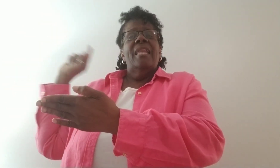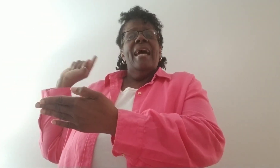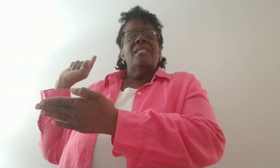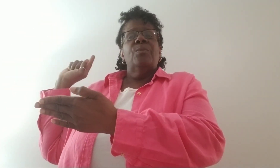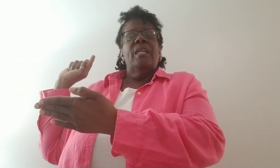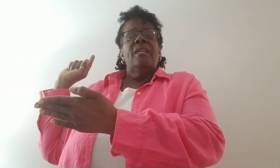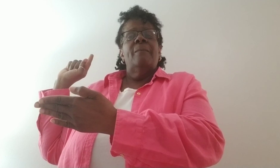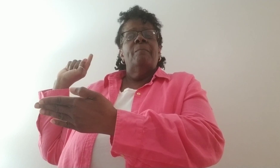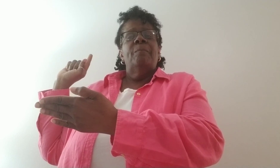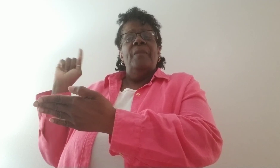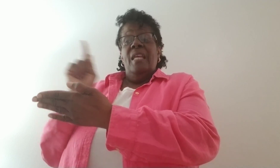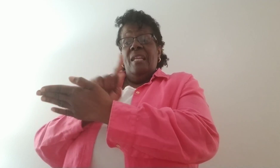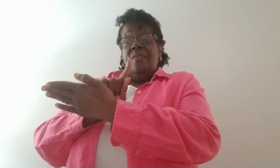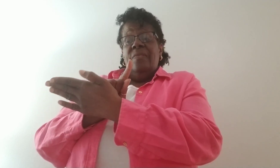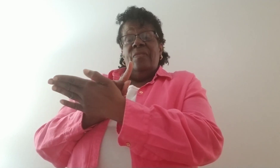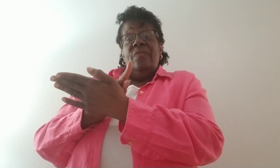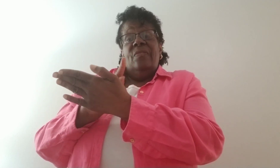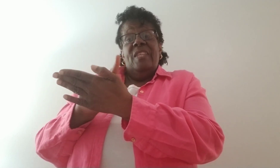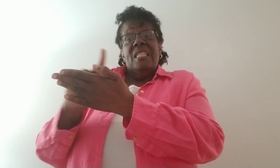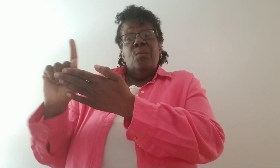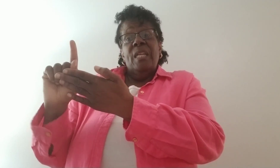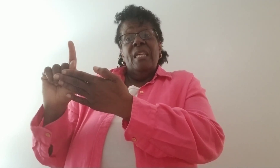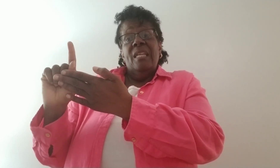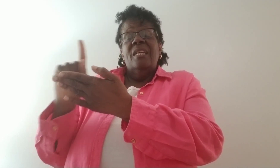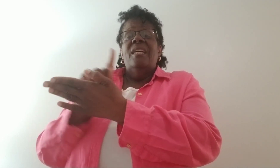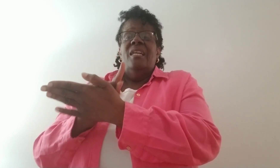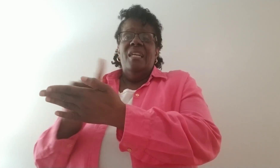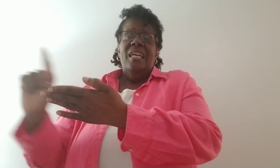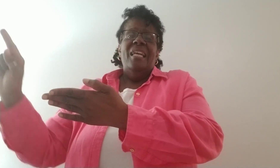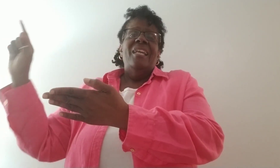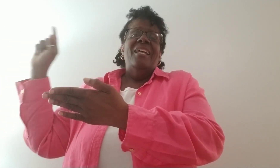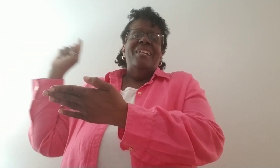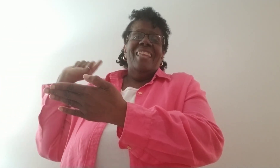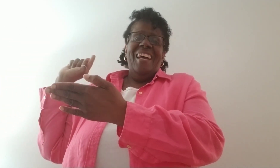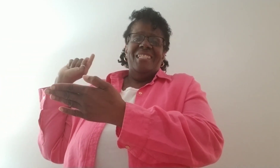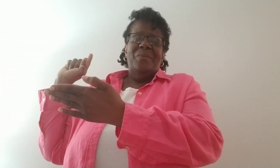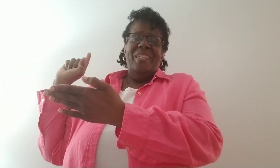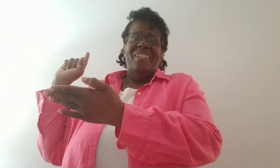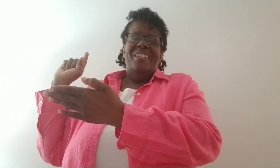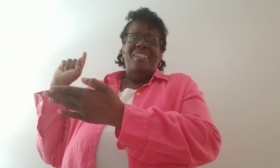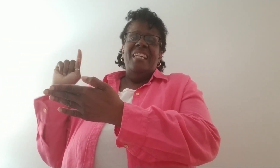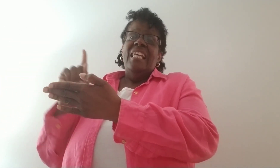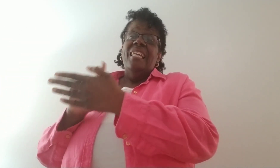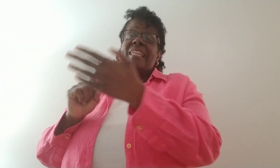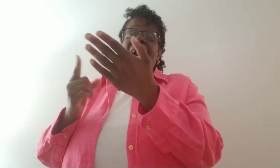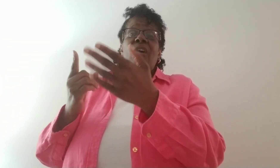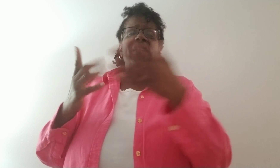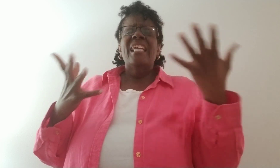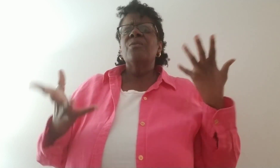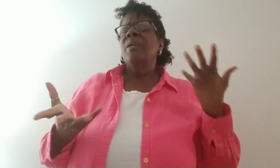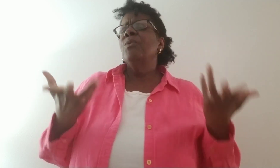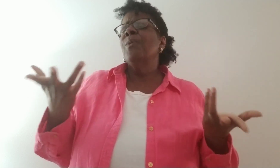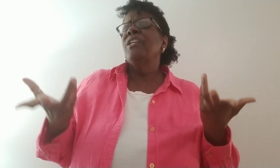Last week. This week, last week. Now, next week, which way do you think